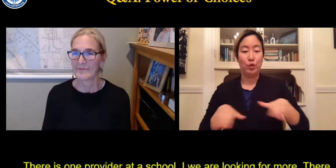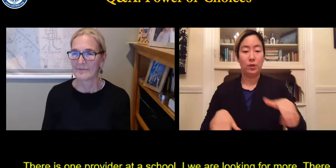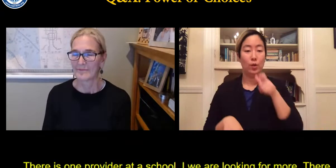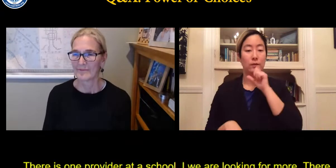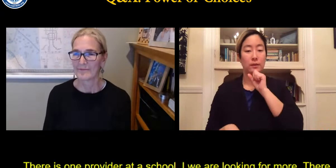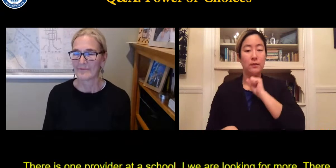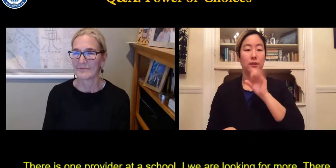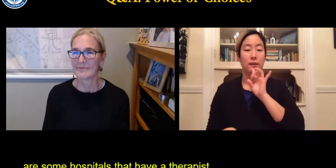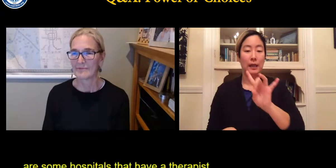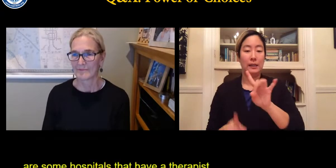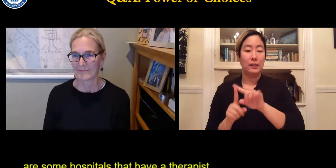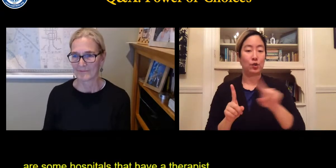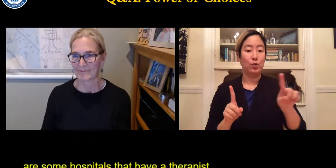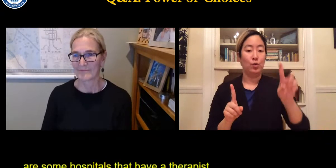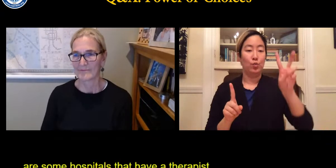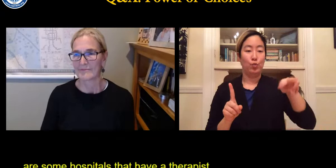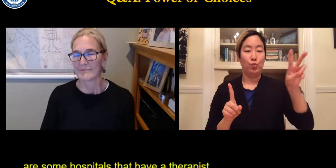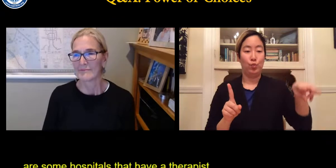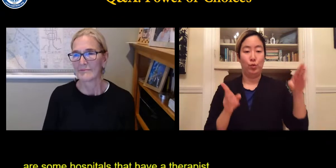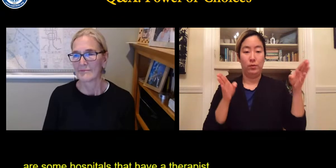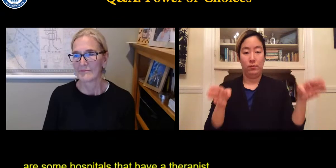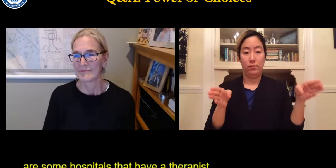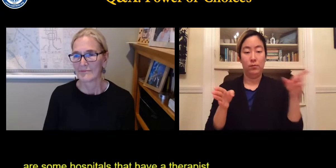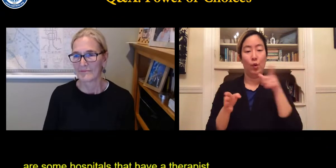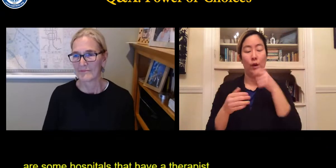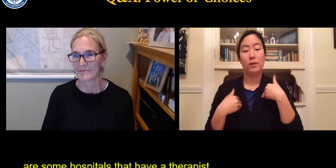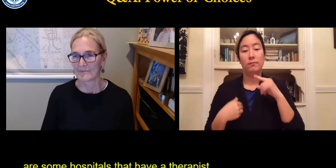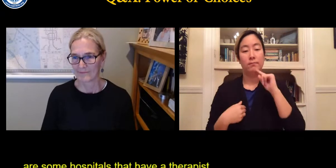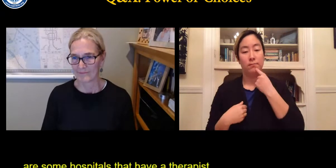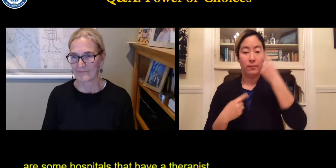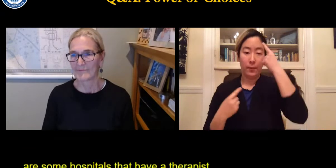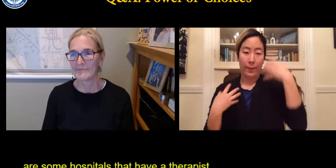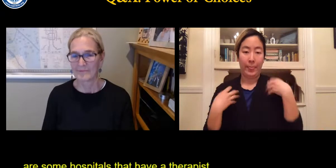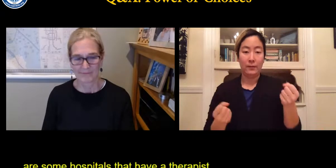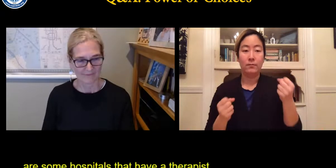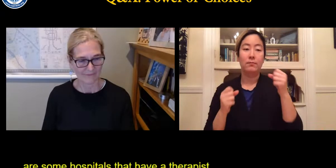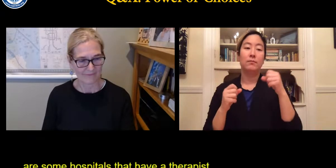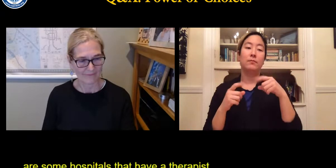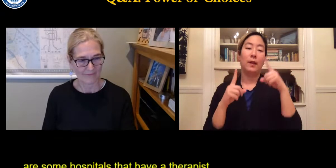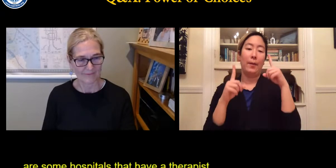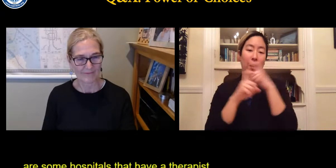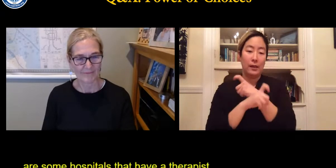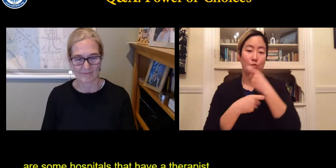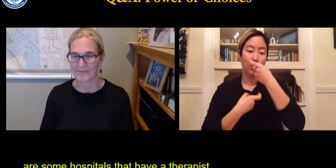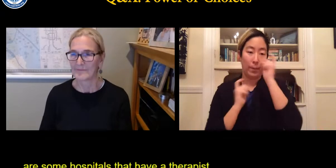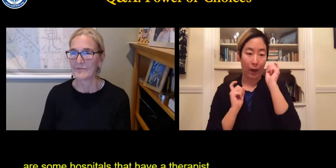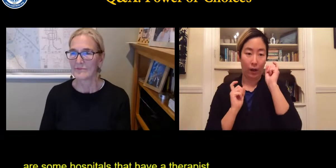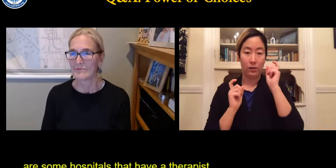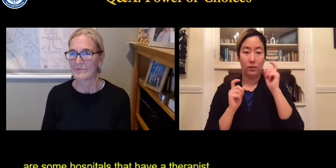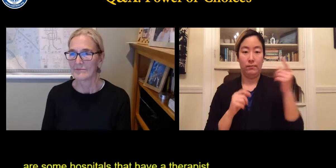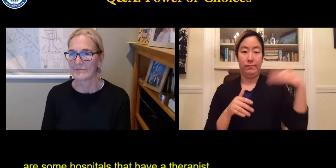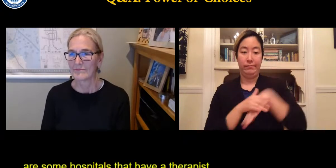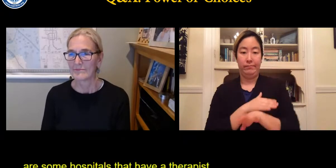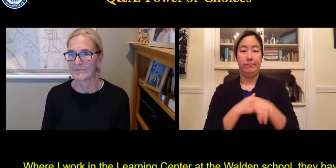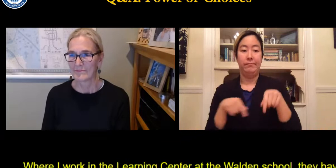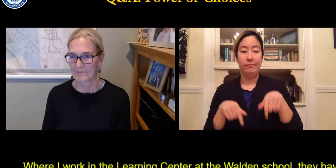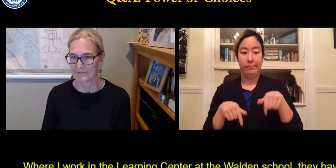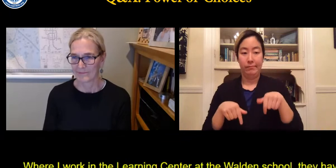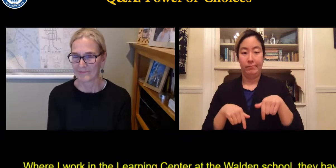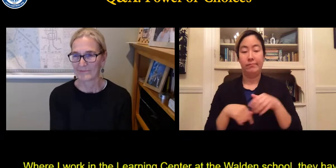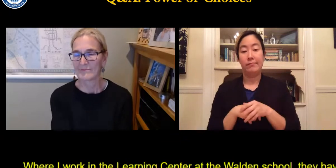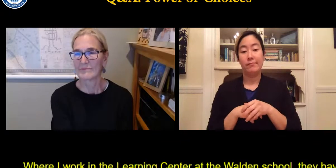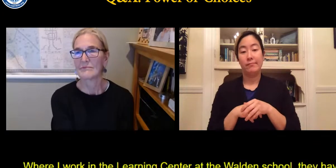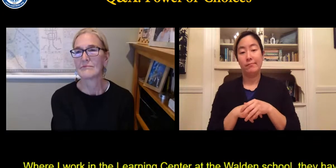they have an in-service treatment program for children that are 8 to 22. Children with severe mental